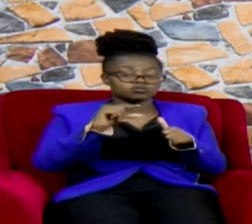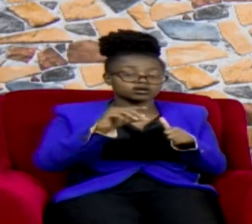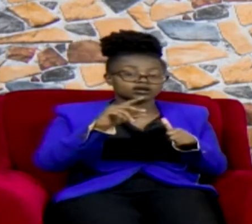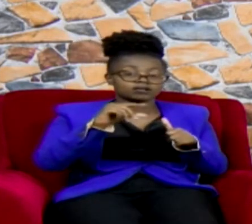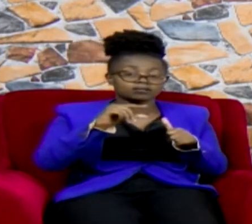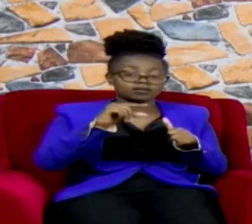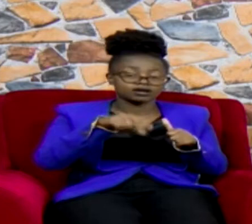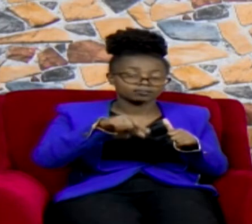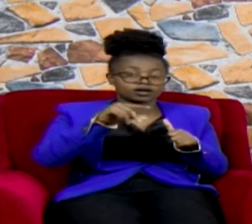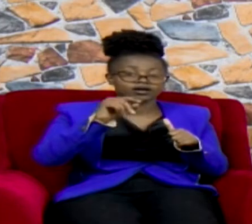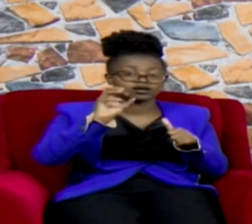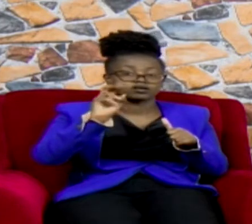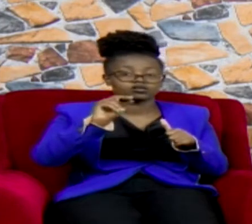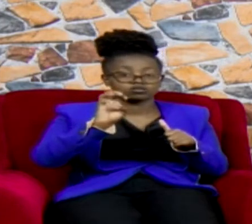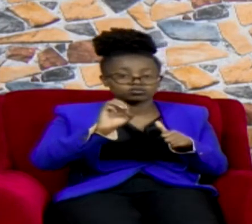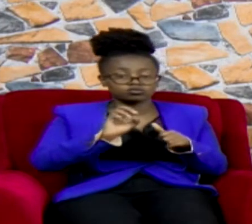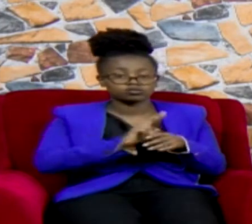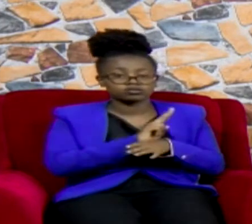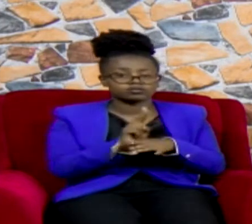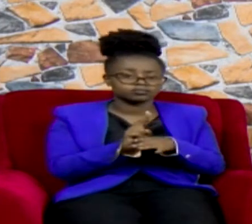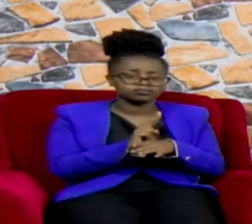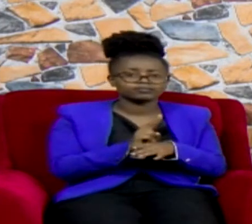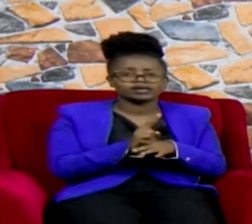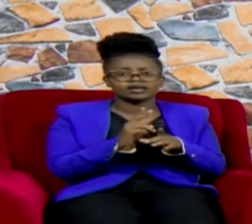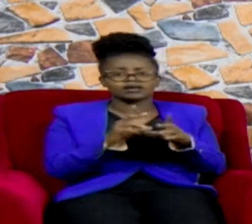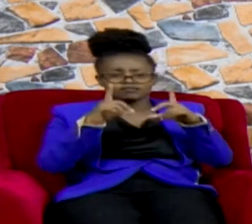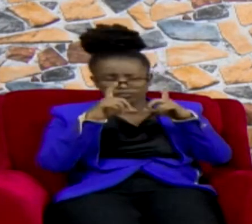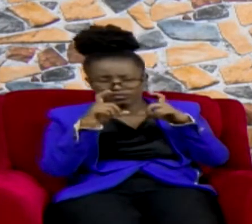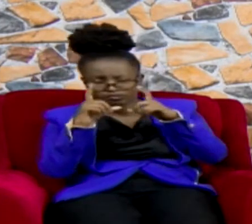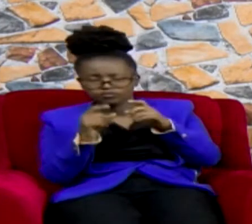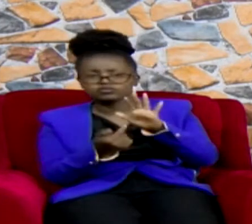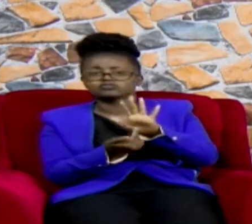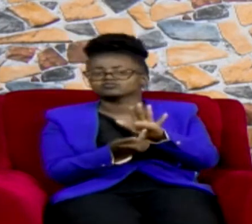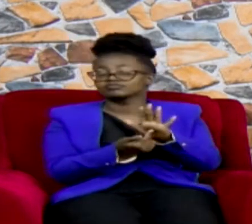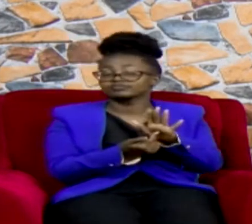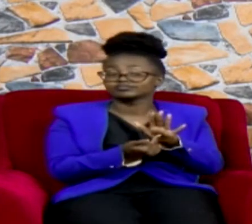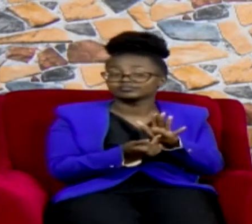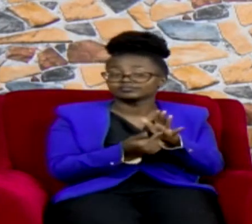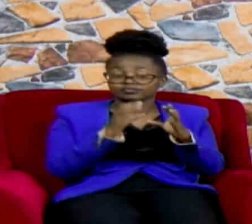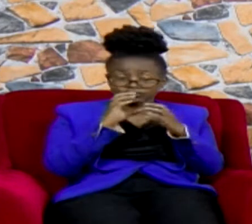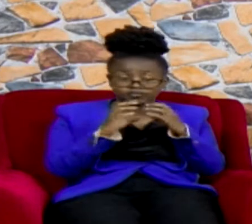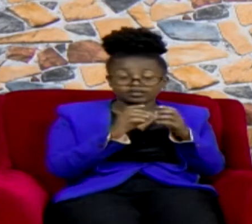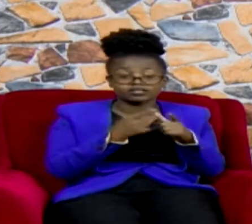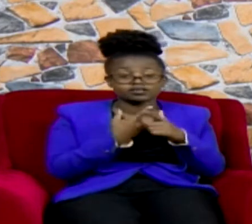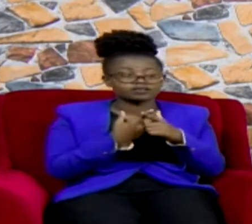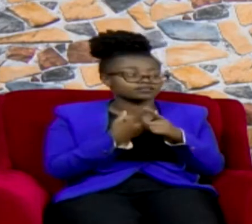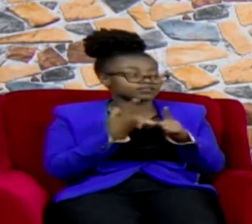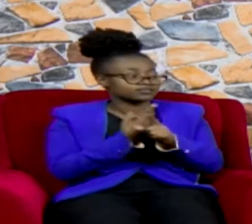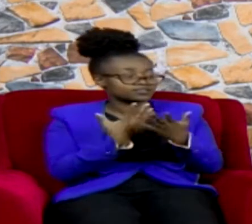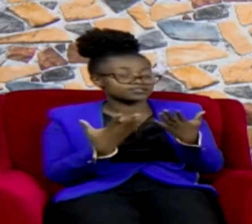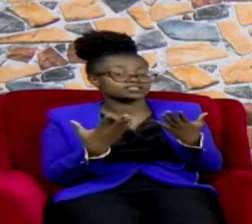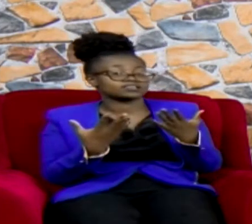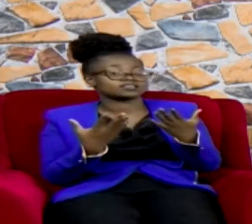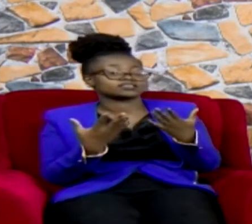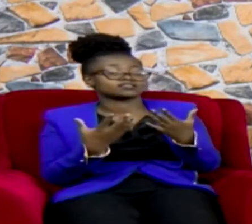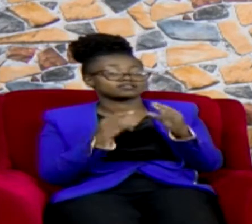Magaton sign language. We can use PECS. The PECS, which is the use of photos to express communication. Yes. Now there are some gadgets